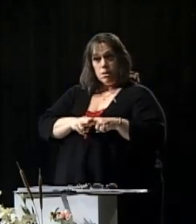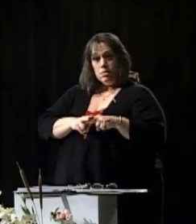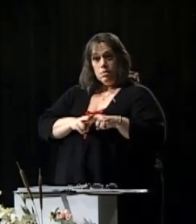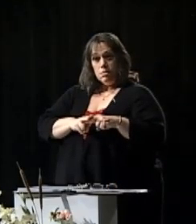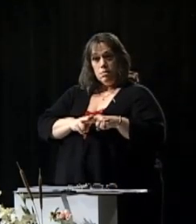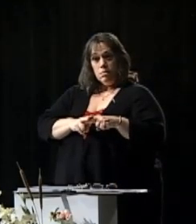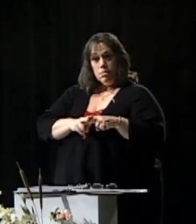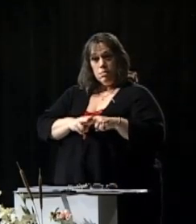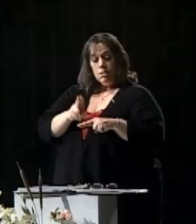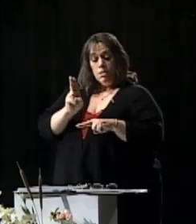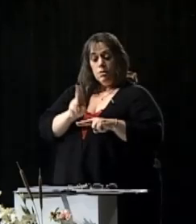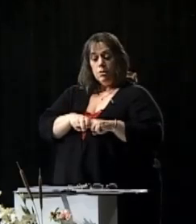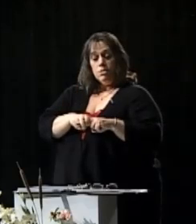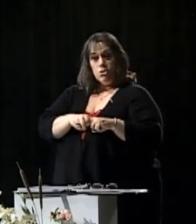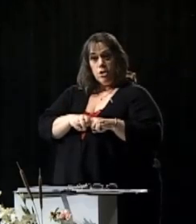sit, chair,